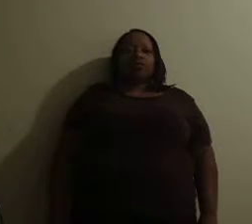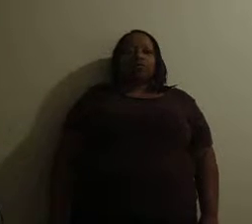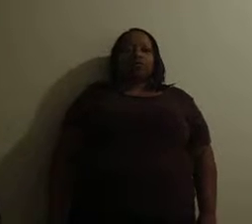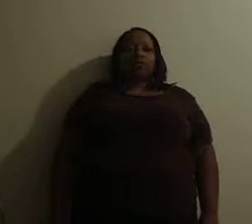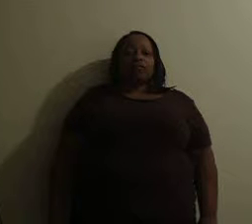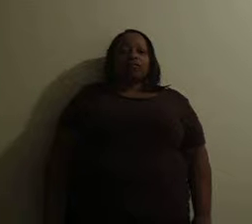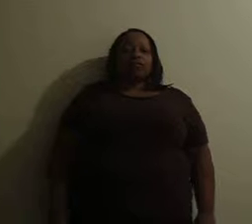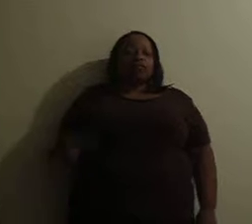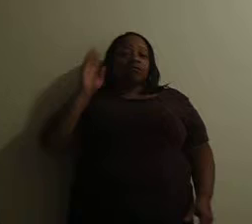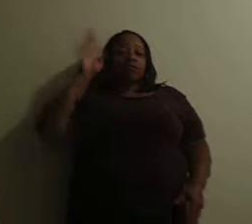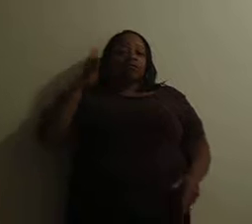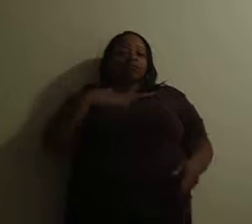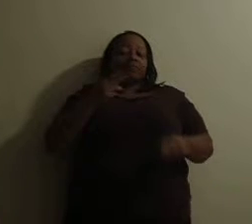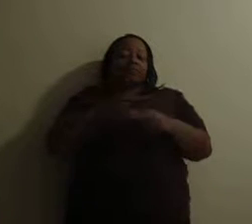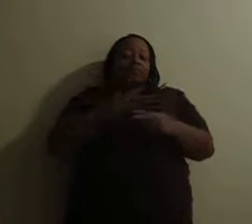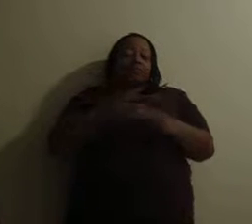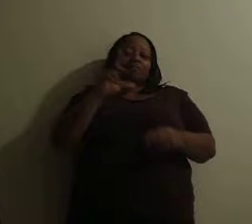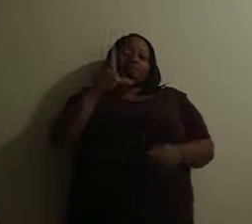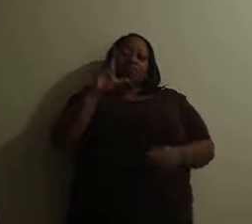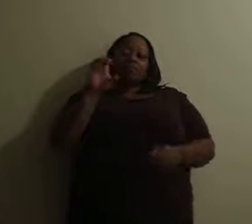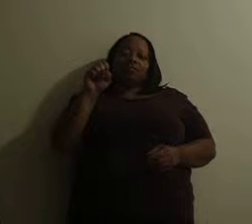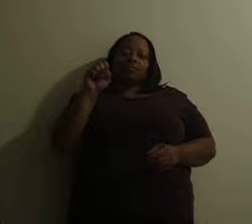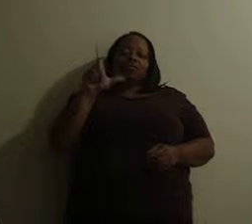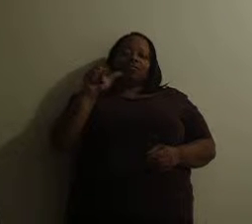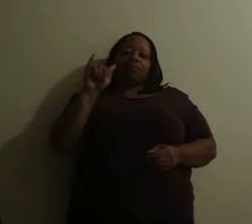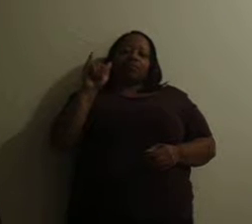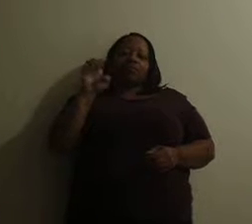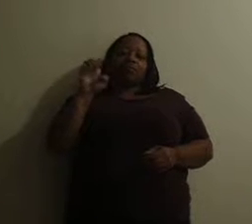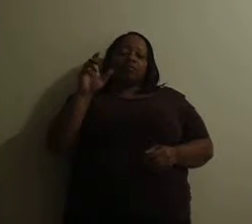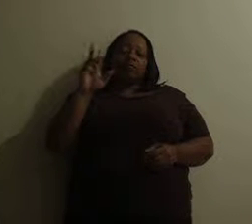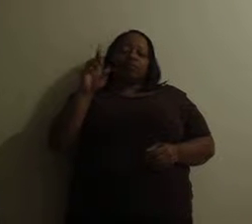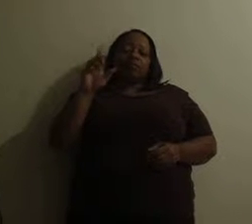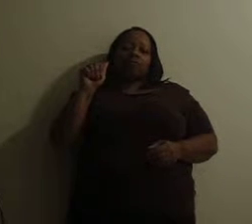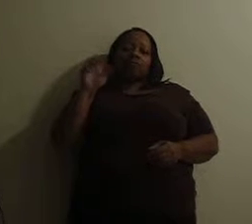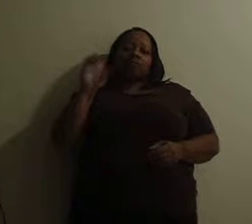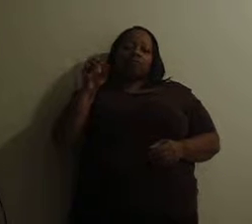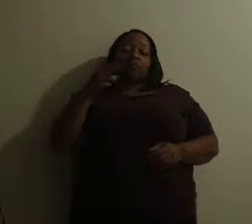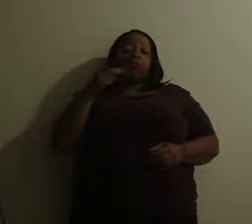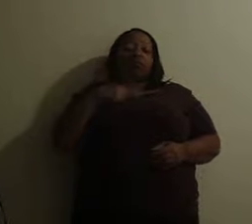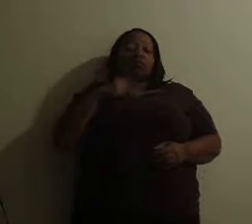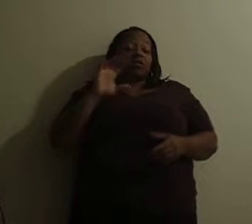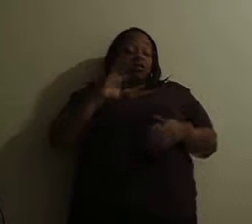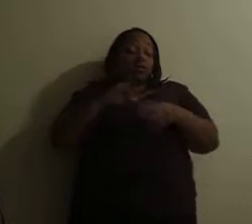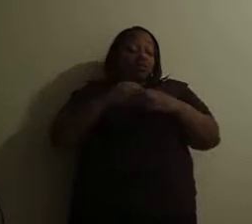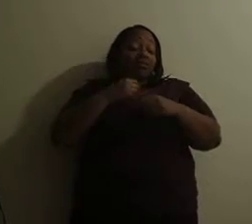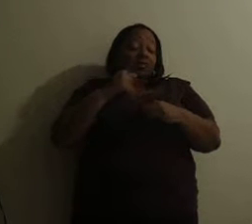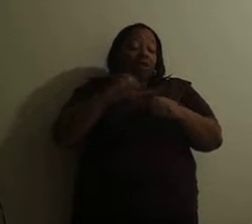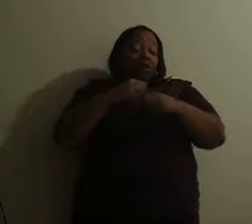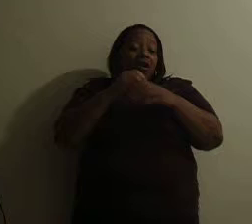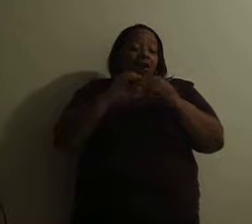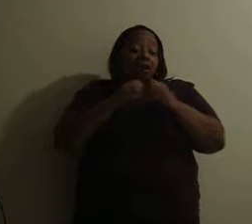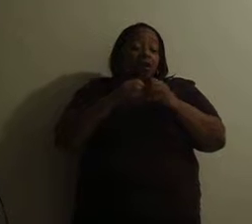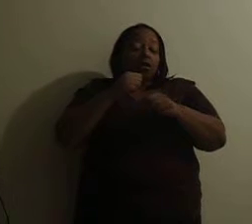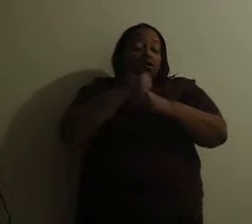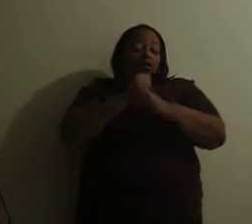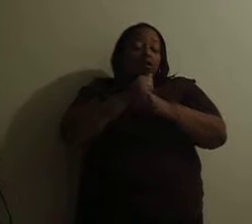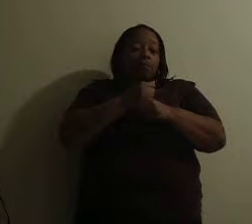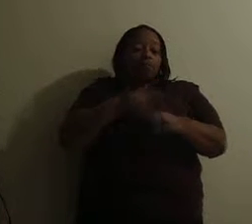I'm Leslie Rock, and I'm going to talk about creating reading, writing, and research assignments for students in English